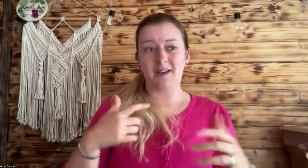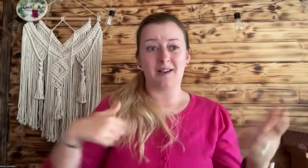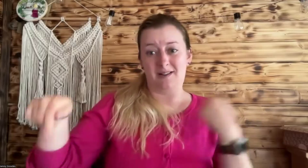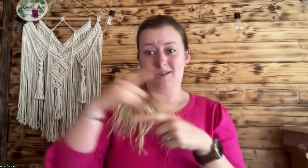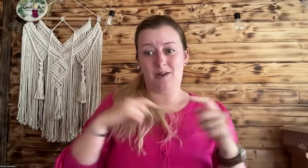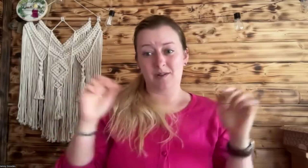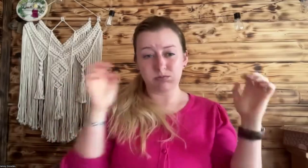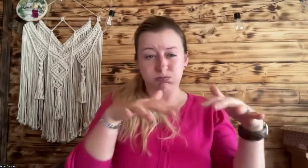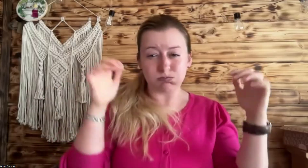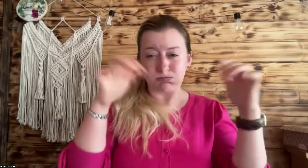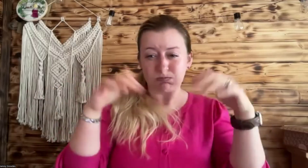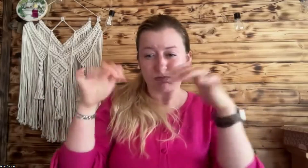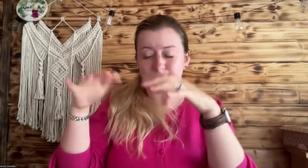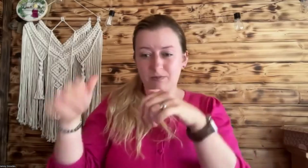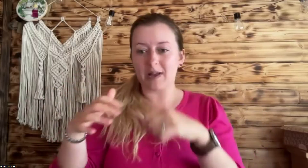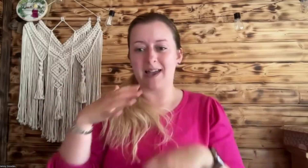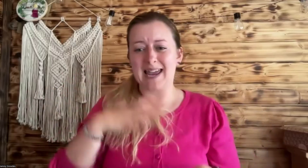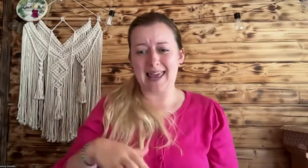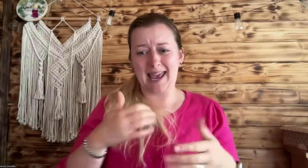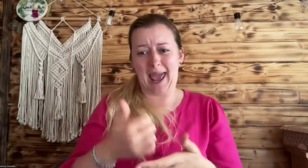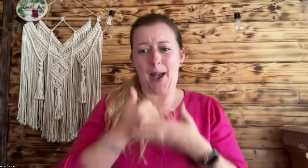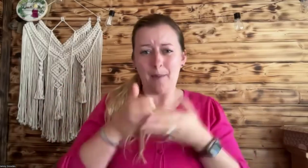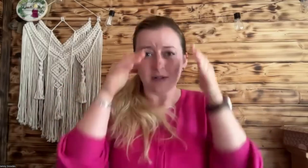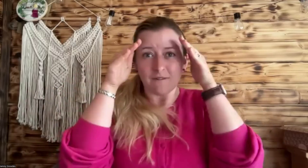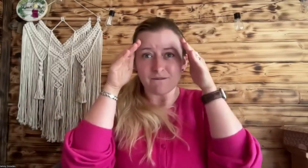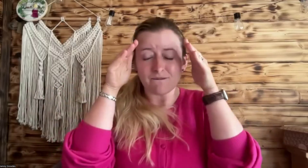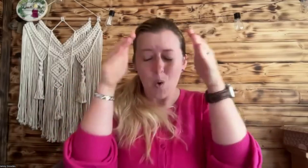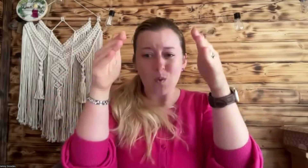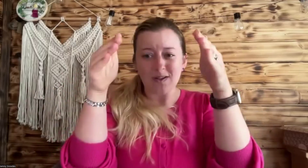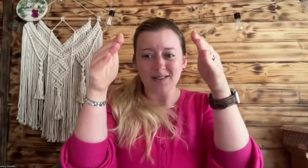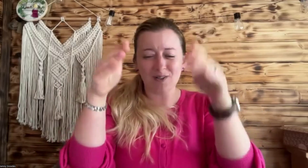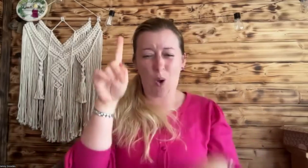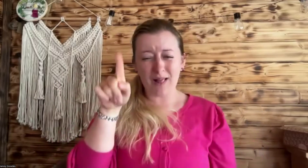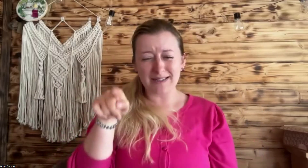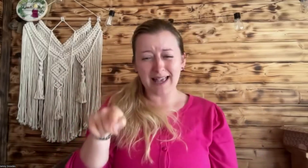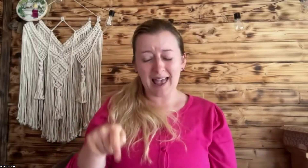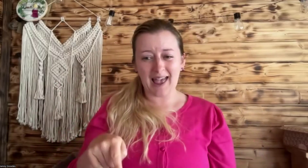that is Deborah, and she'll tell you why.